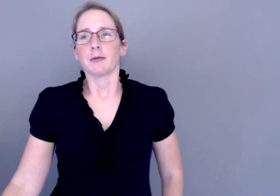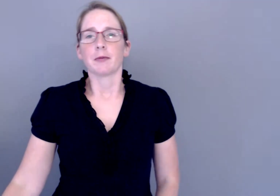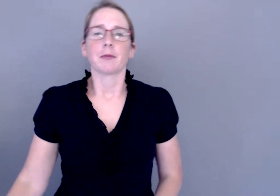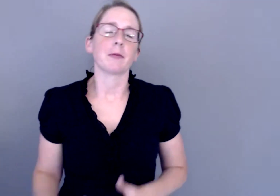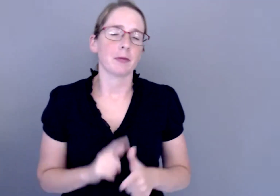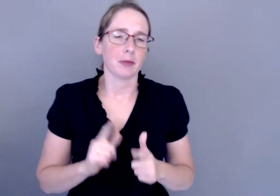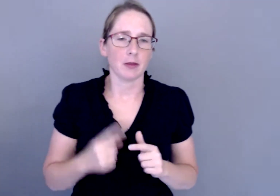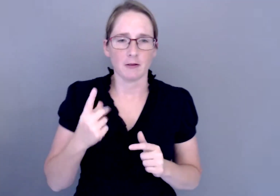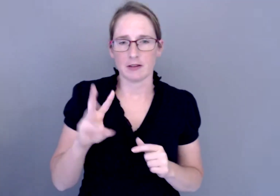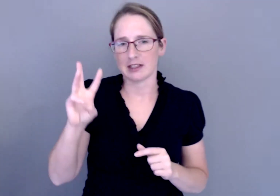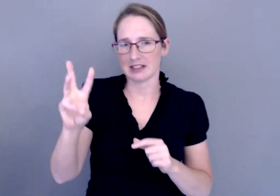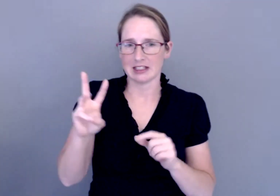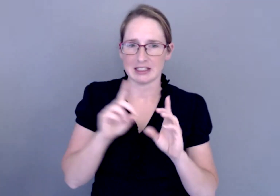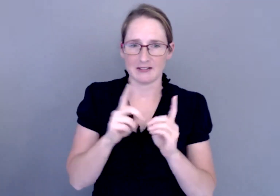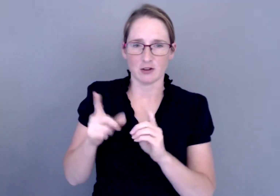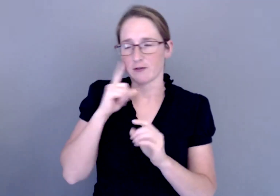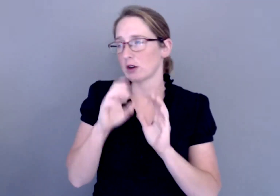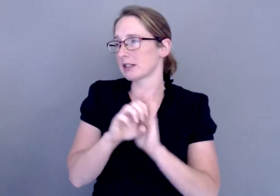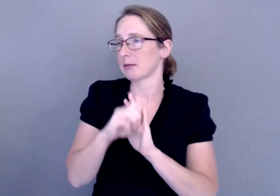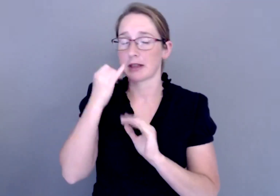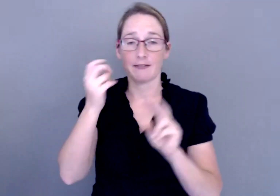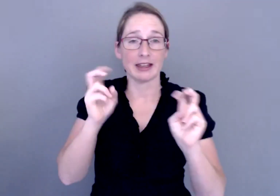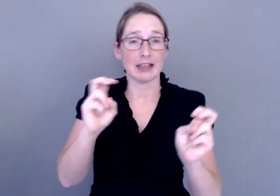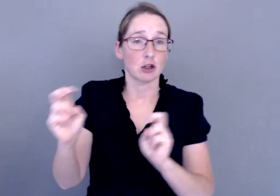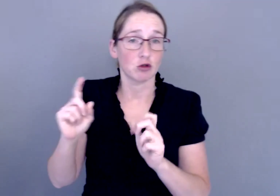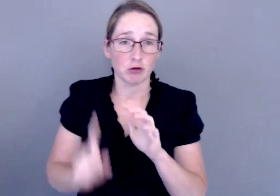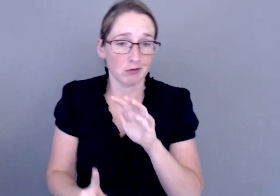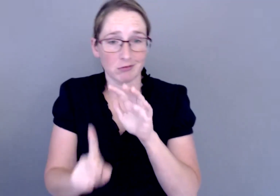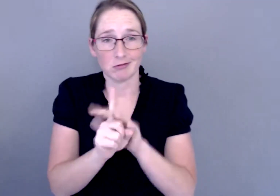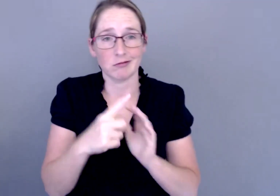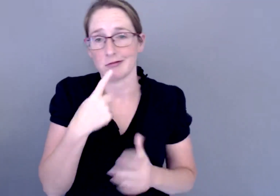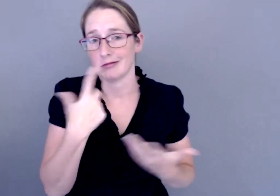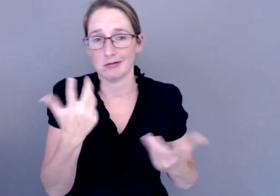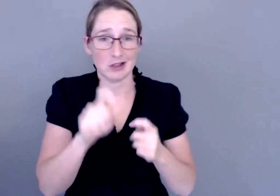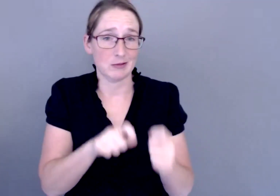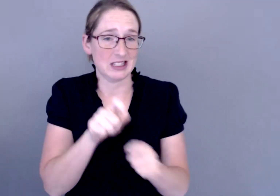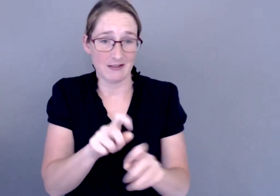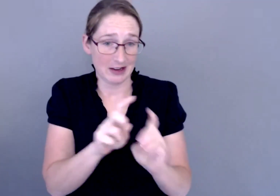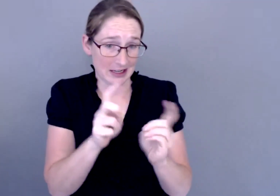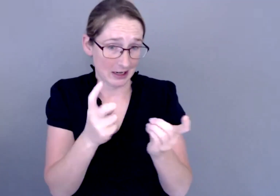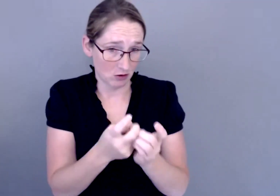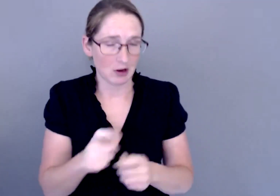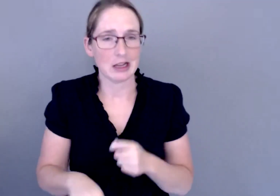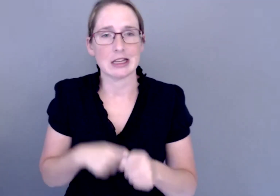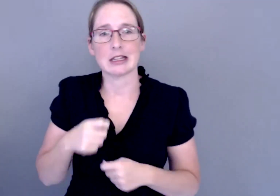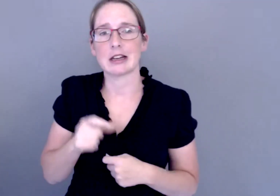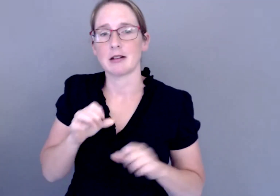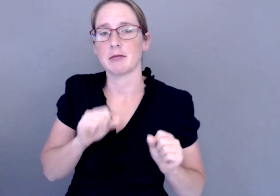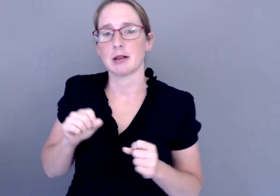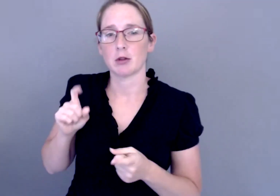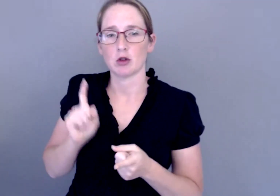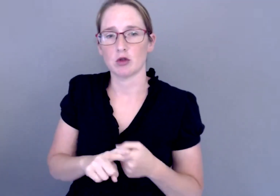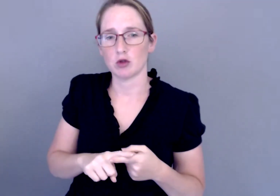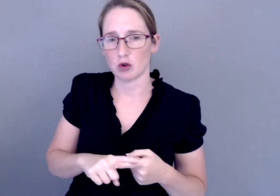6 divisions to address issues. For example, if issues were to arise, say, in a particular district, rather than being able to look to